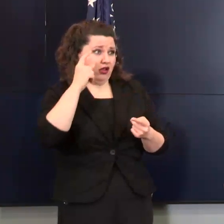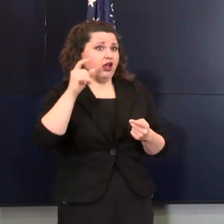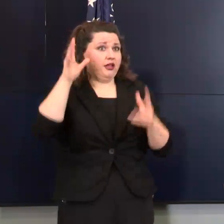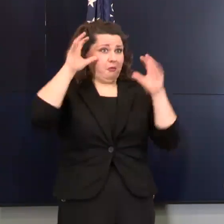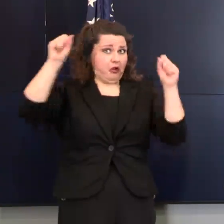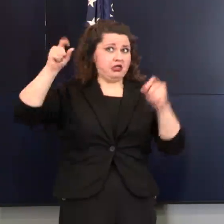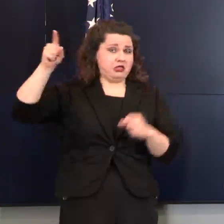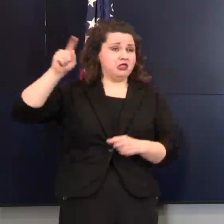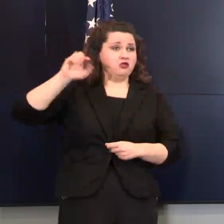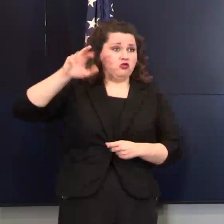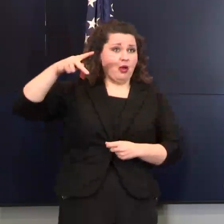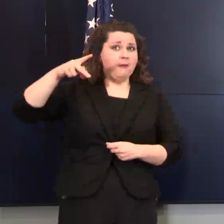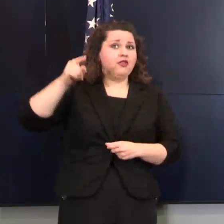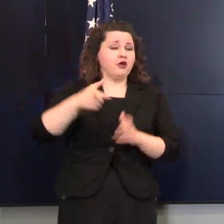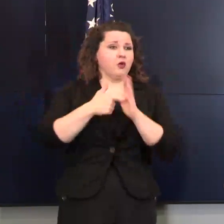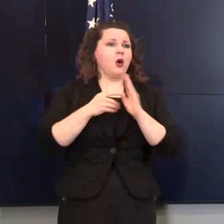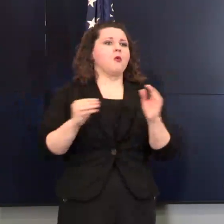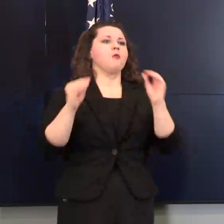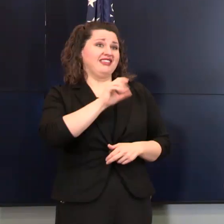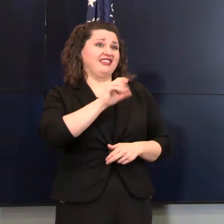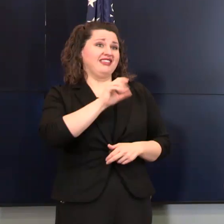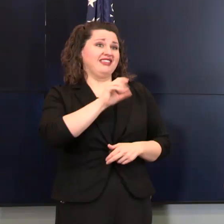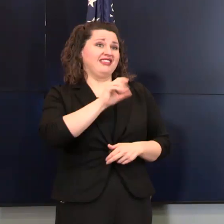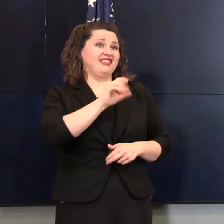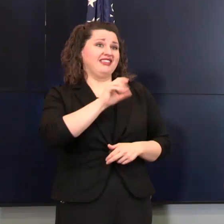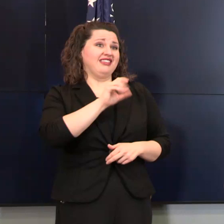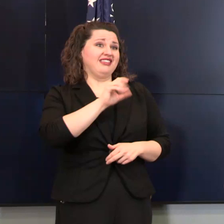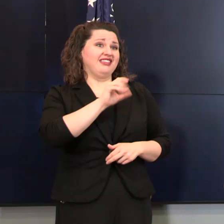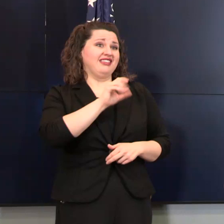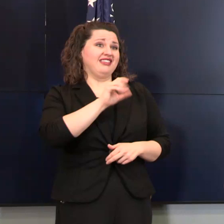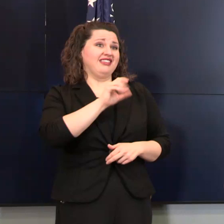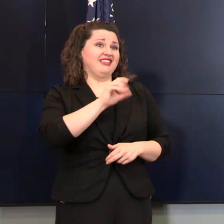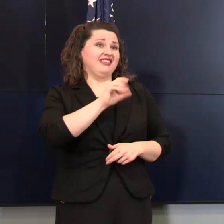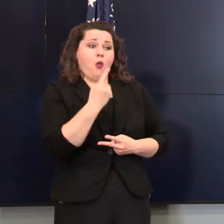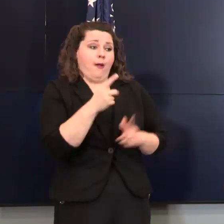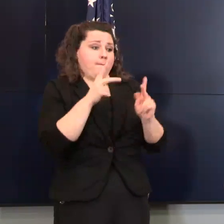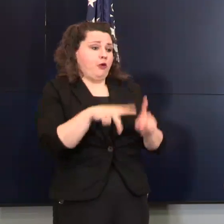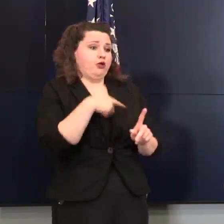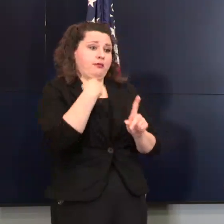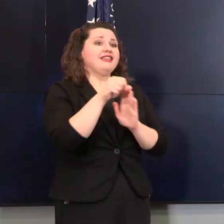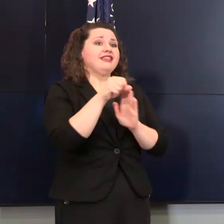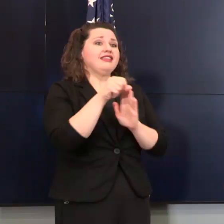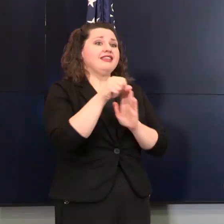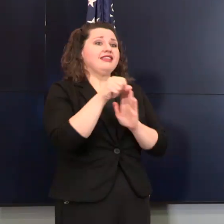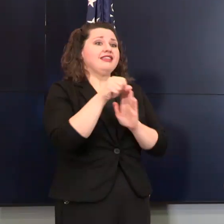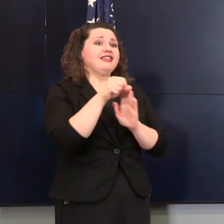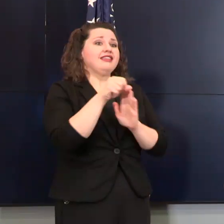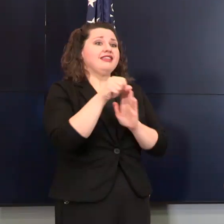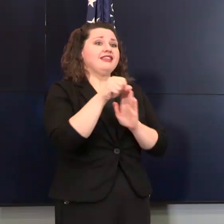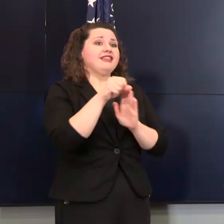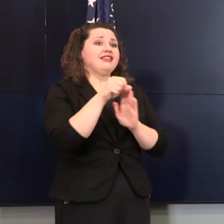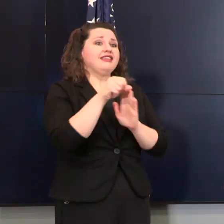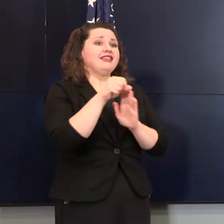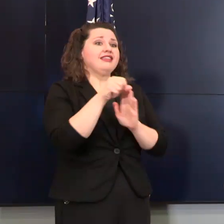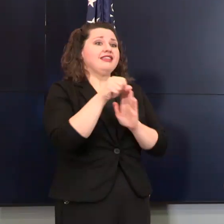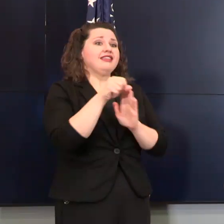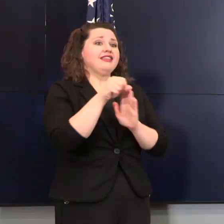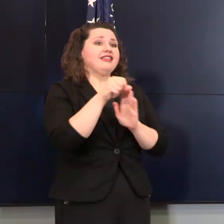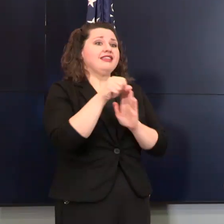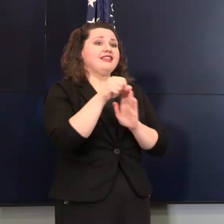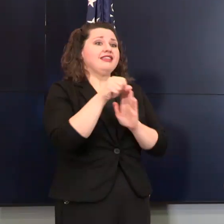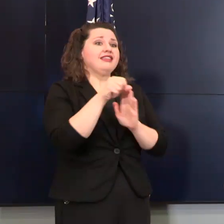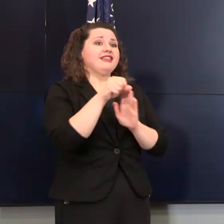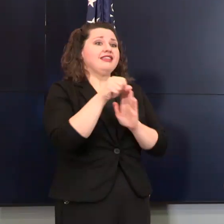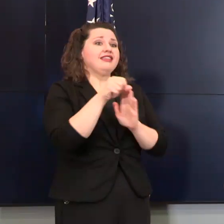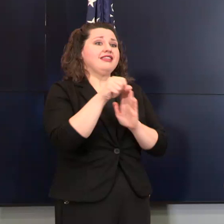euthanizing hog. We're not that far from it, and it will be devastating, not only for the food supply, but for the cost of food